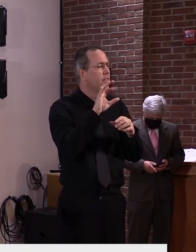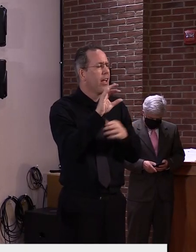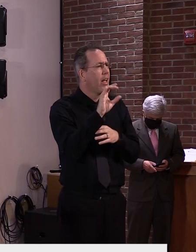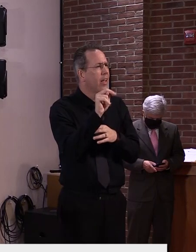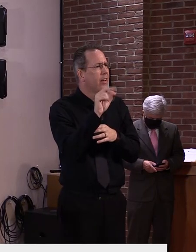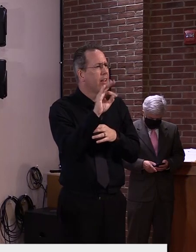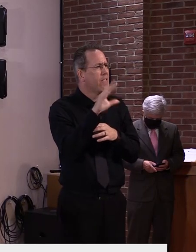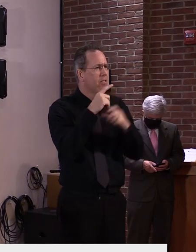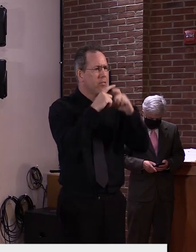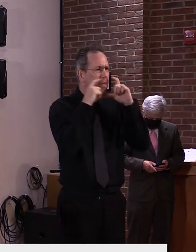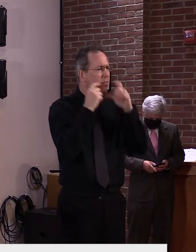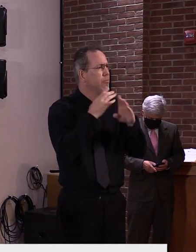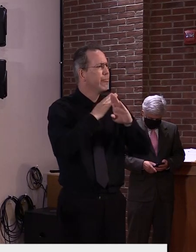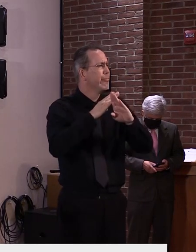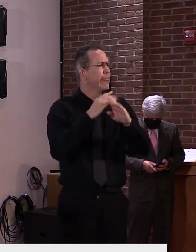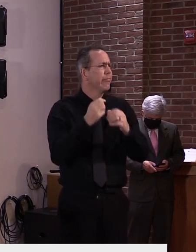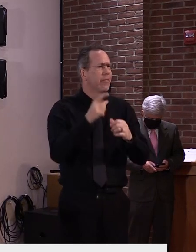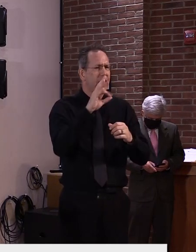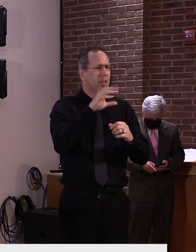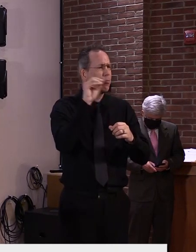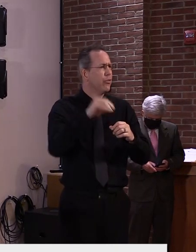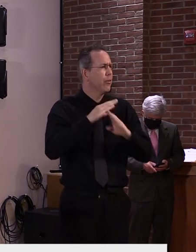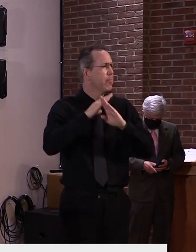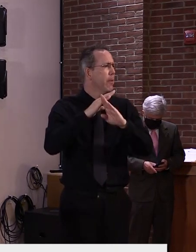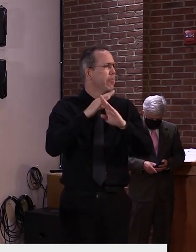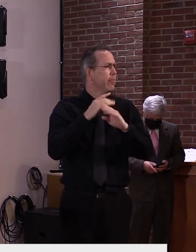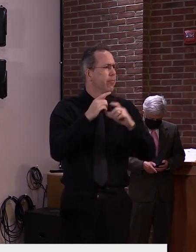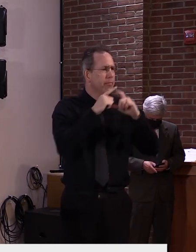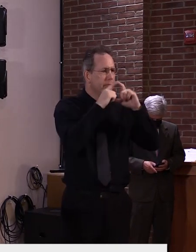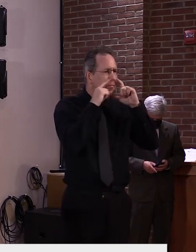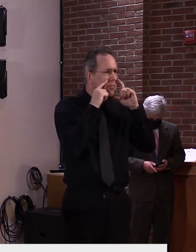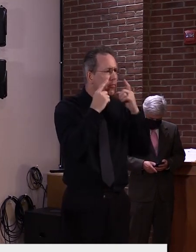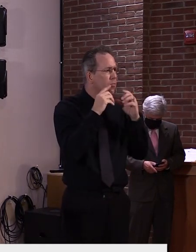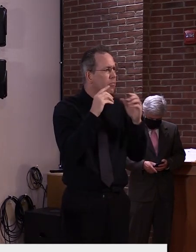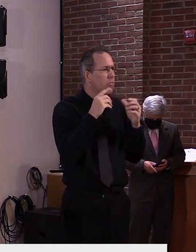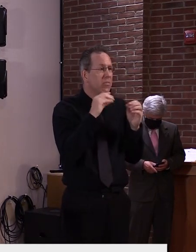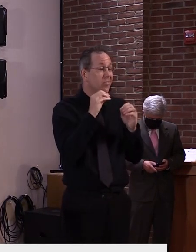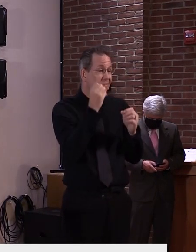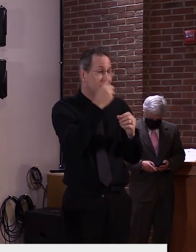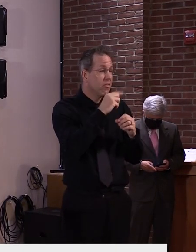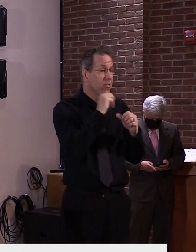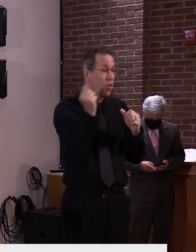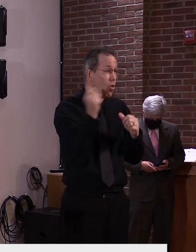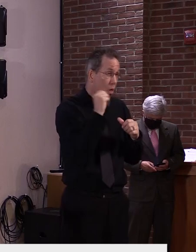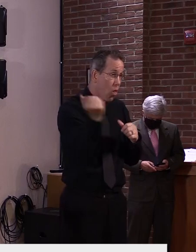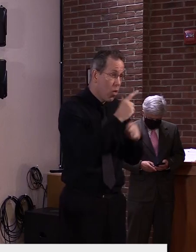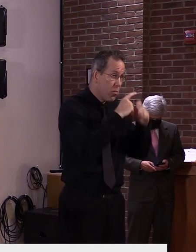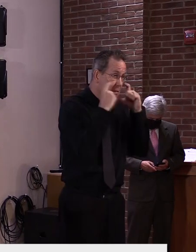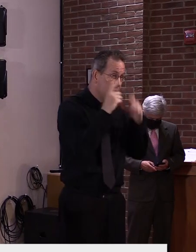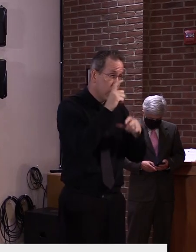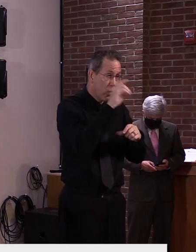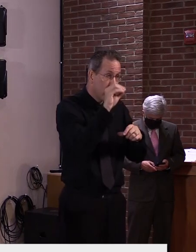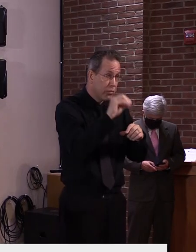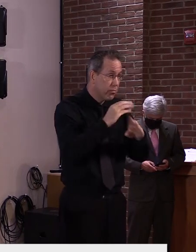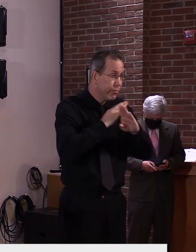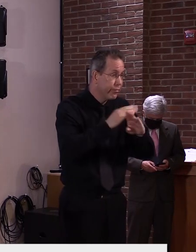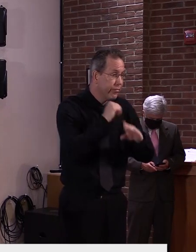but they're all going to be dramatically impactful in people who are actively ill or don't even know they're